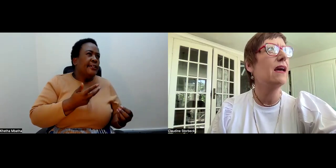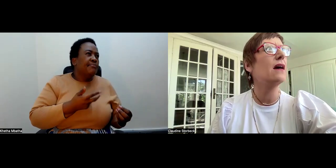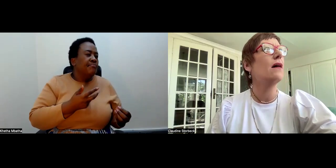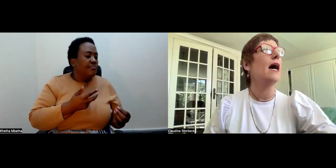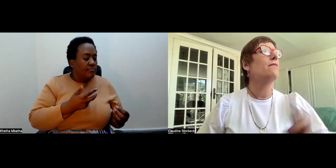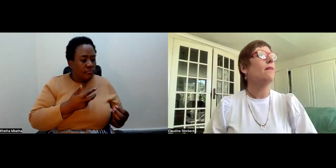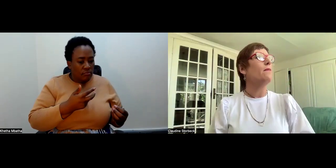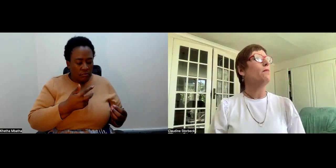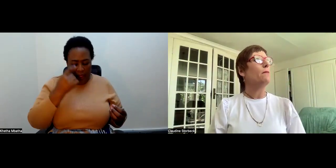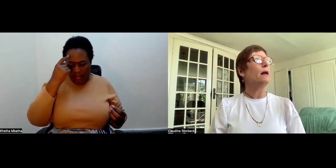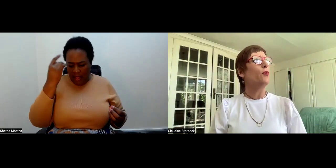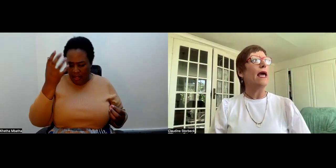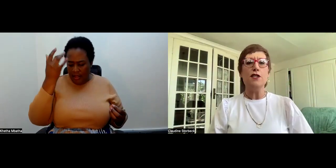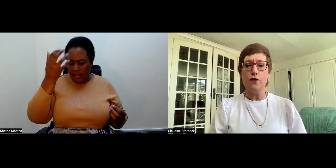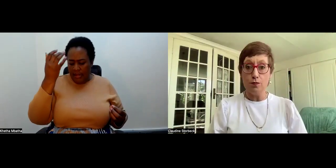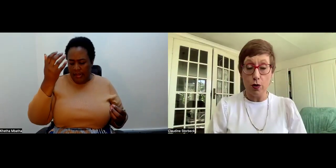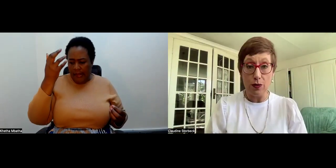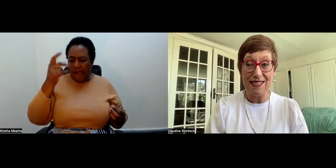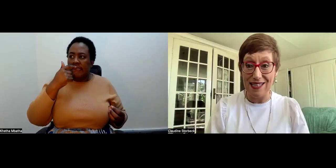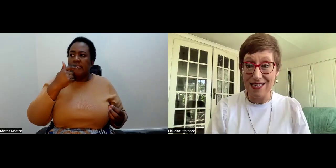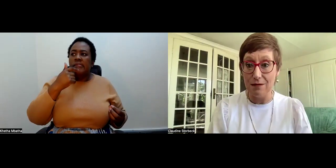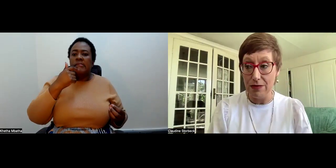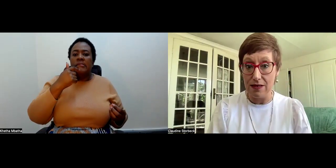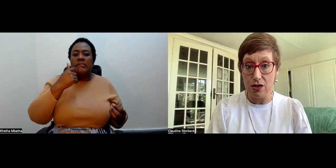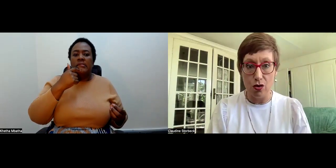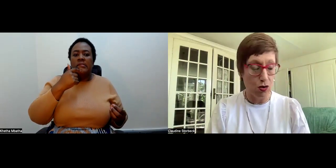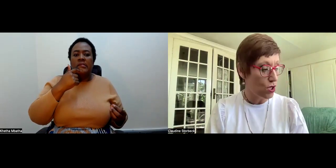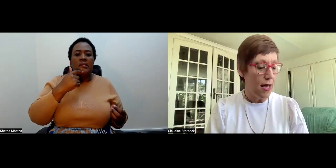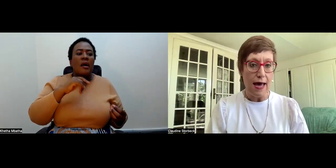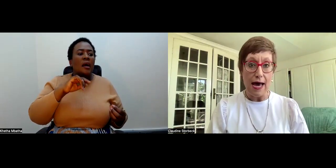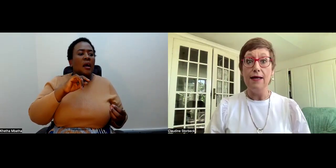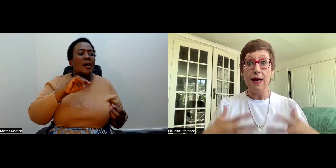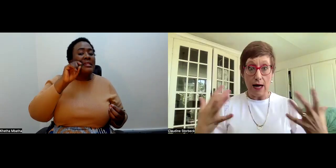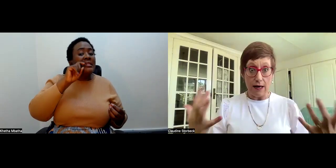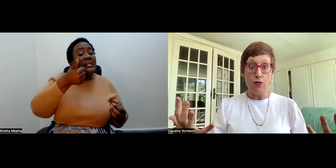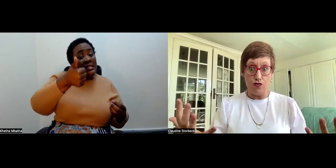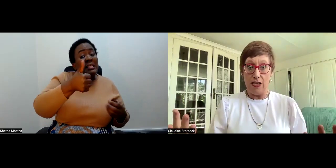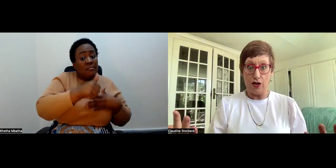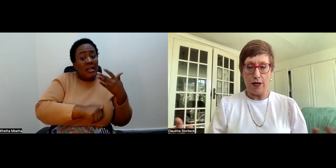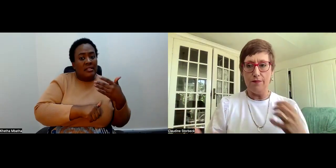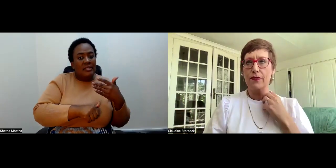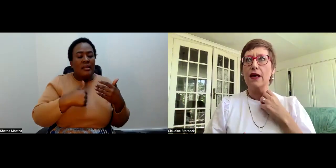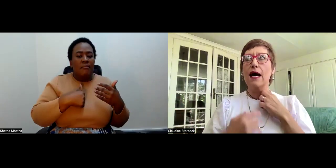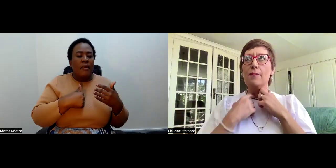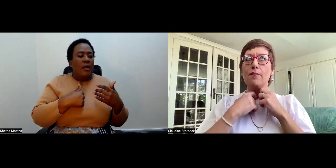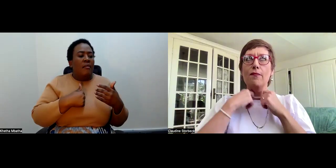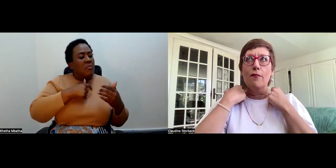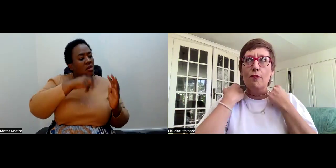I think I had my boy had his first book when he was 6 months old, and I was reading to